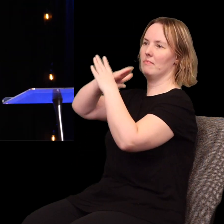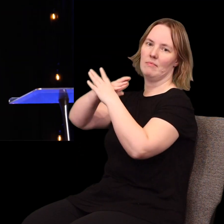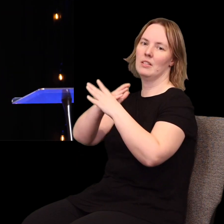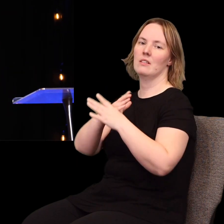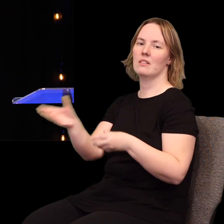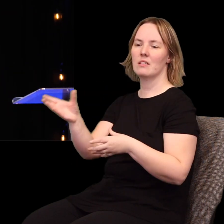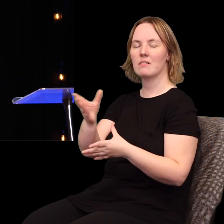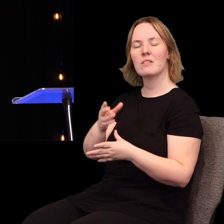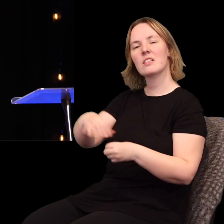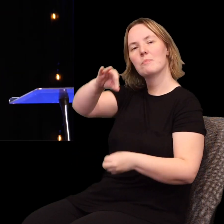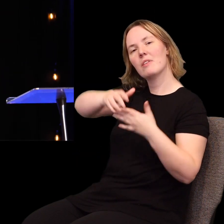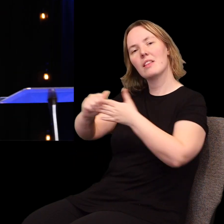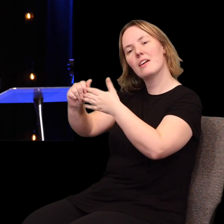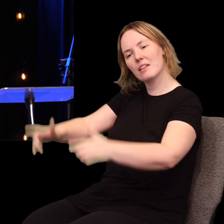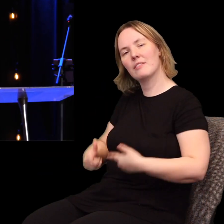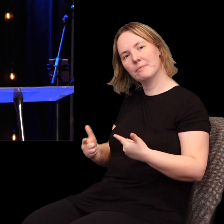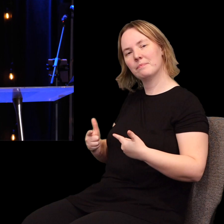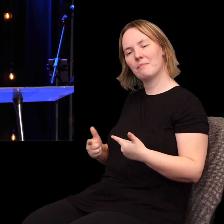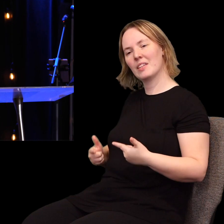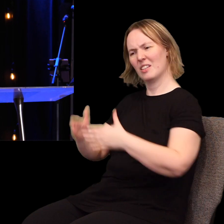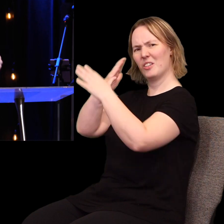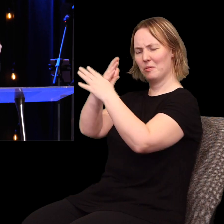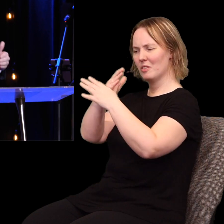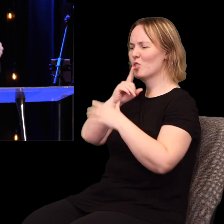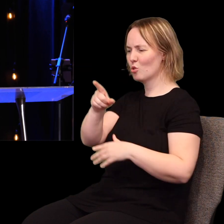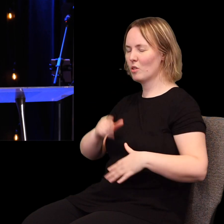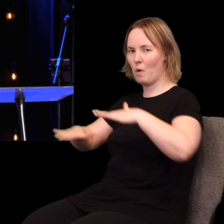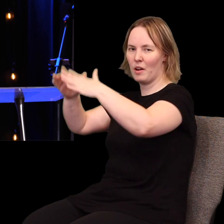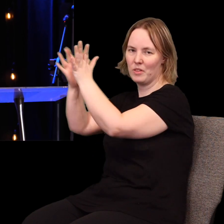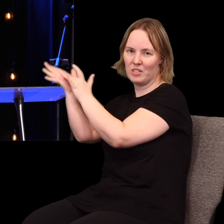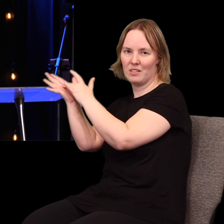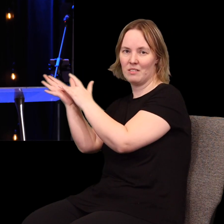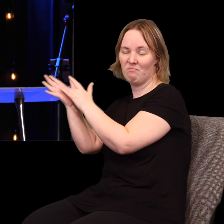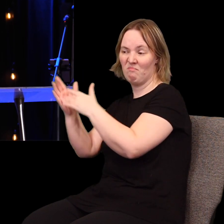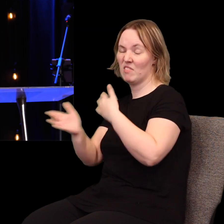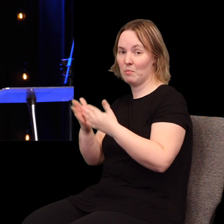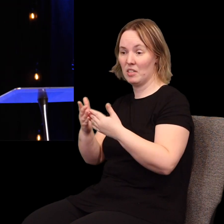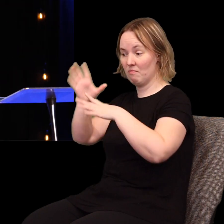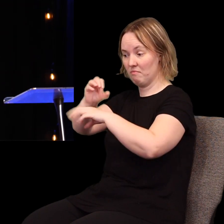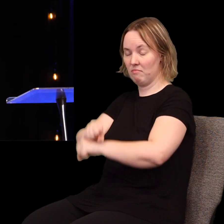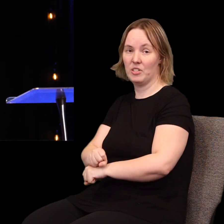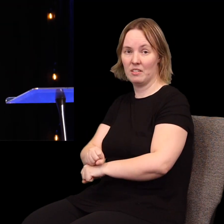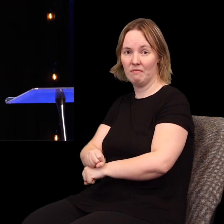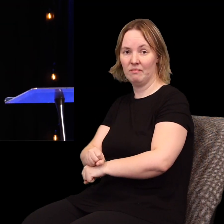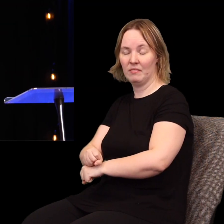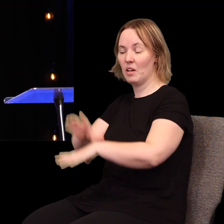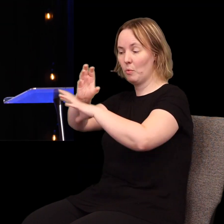barriers to spirit living, one of the greatest barriers to truly walking with Jesus is simply